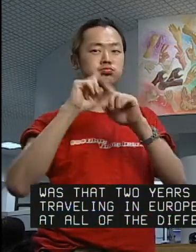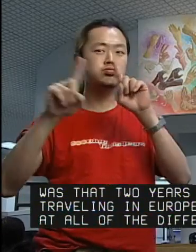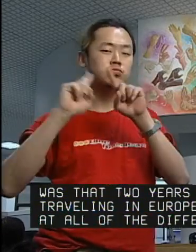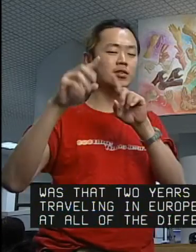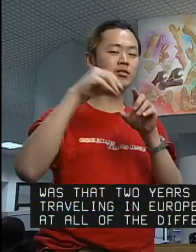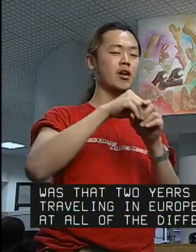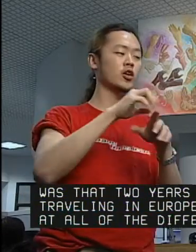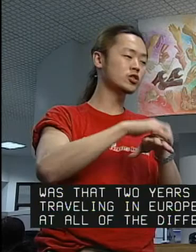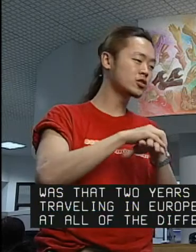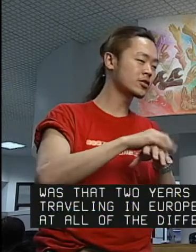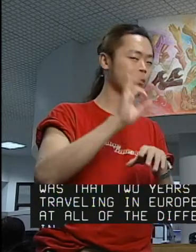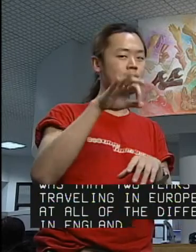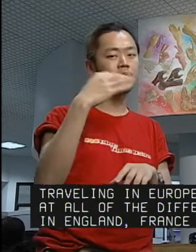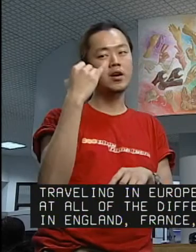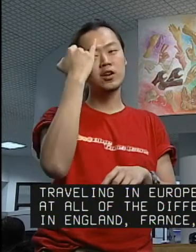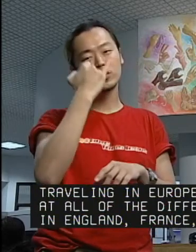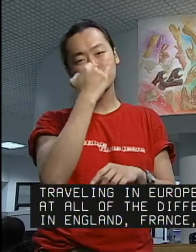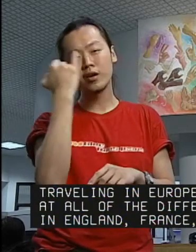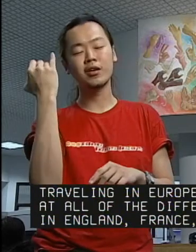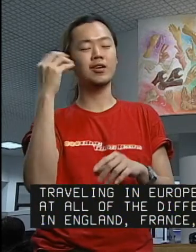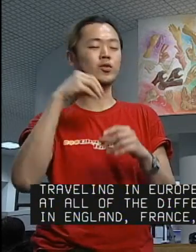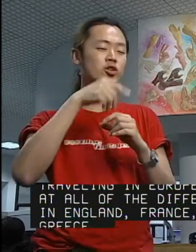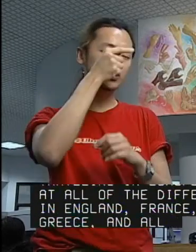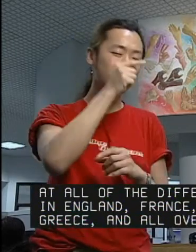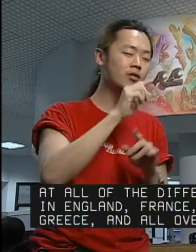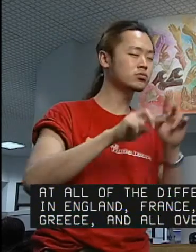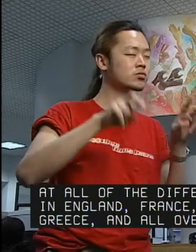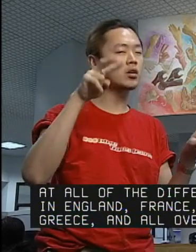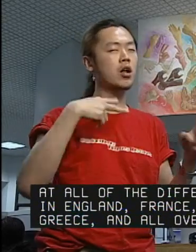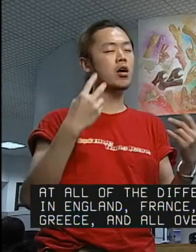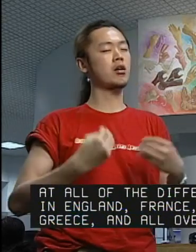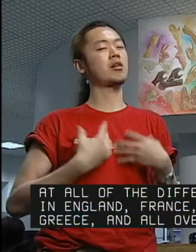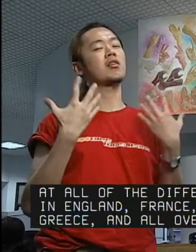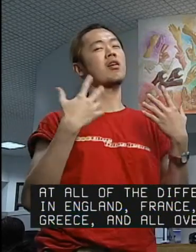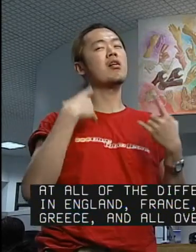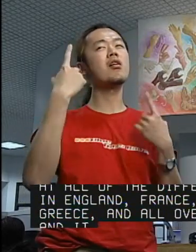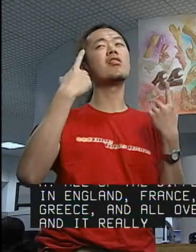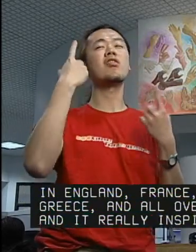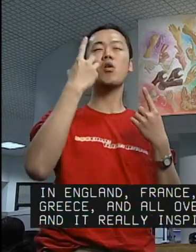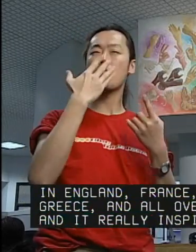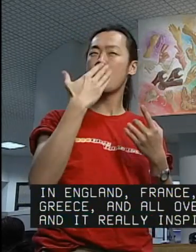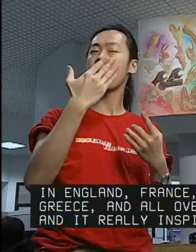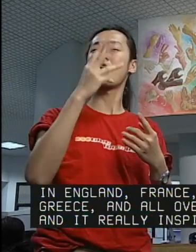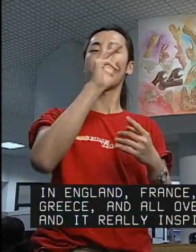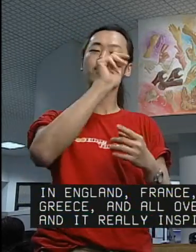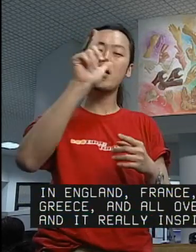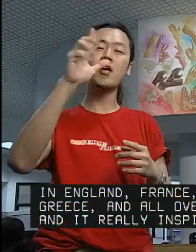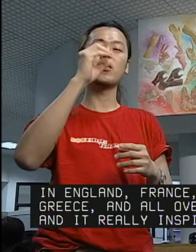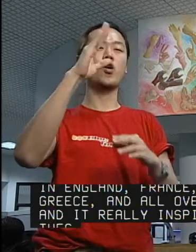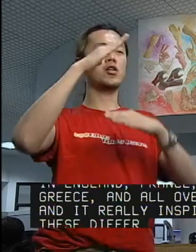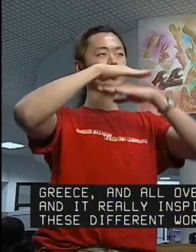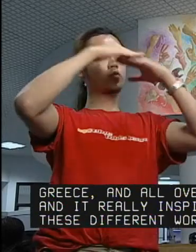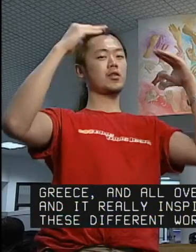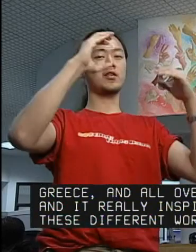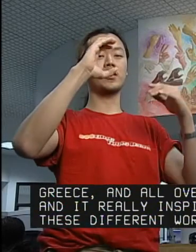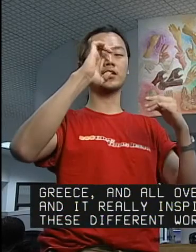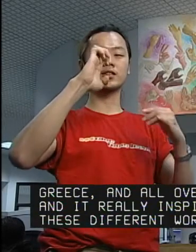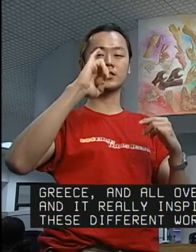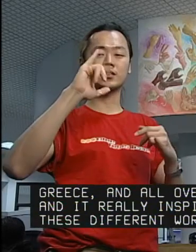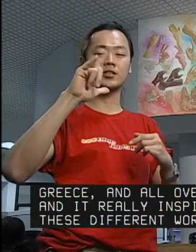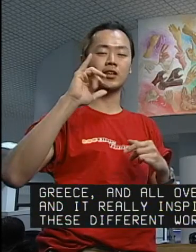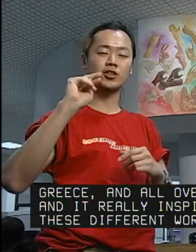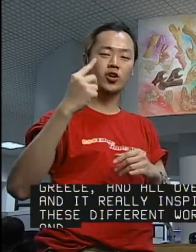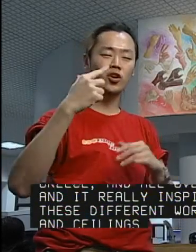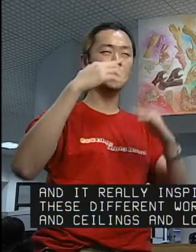at all the different artworks in England, France, Italy, Greece, and all over. And it really inspired me to see these different works